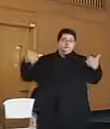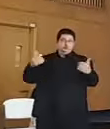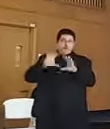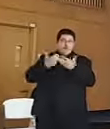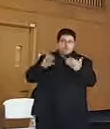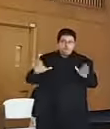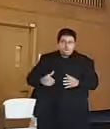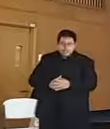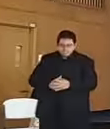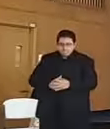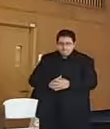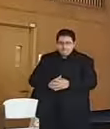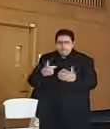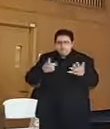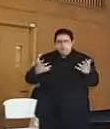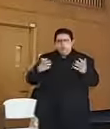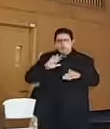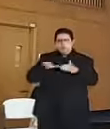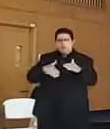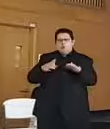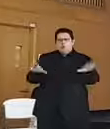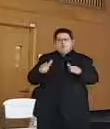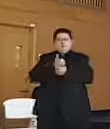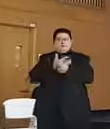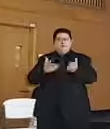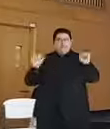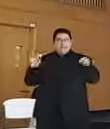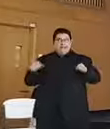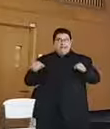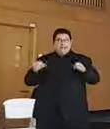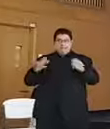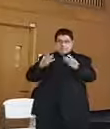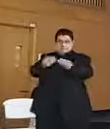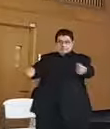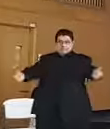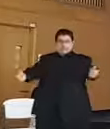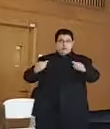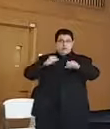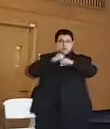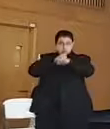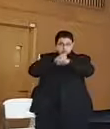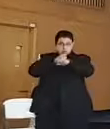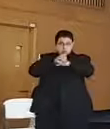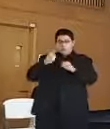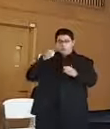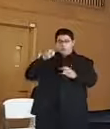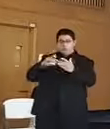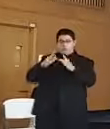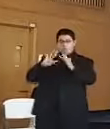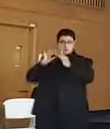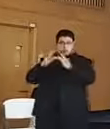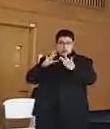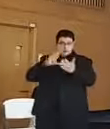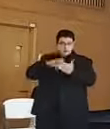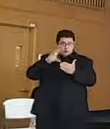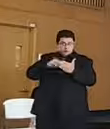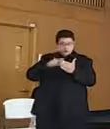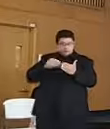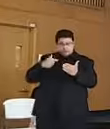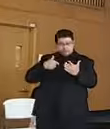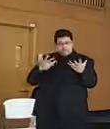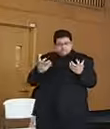I want to do all we can to eliminate the barriers to virtual education. I want to do this because, as I've said in the